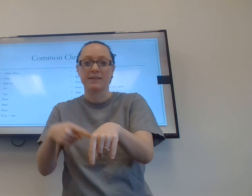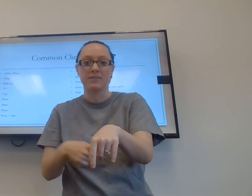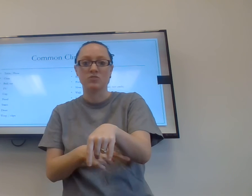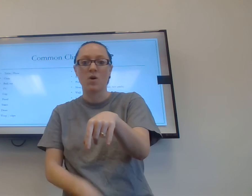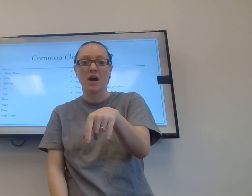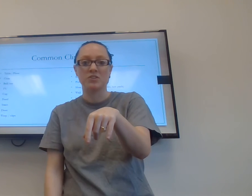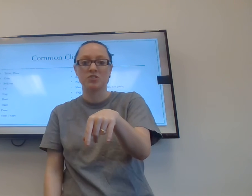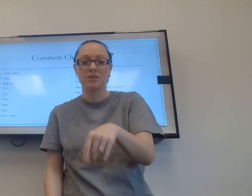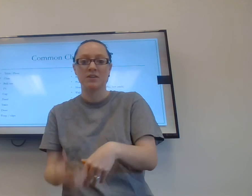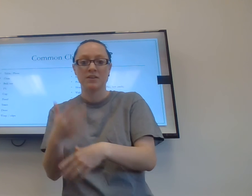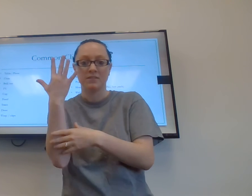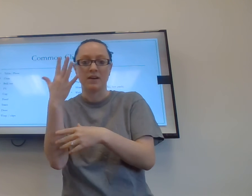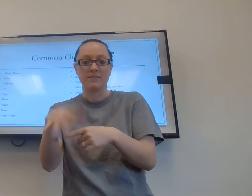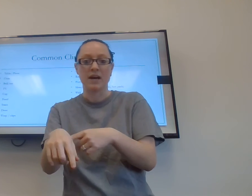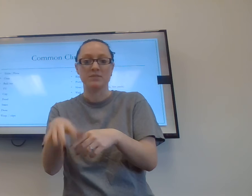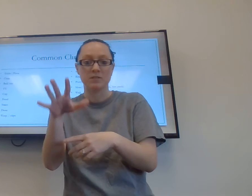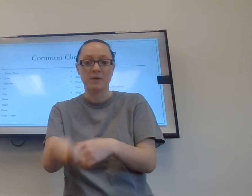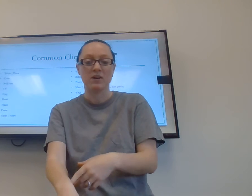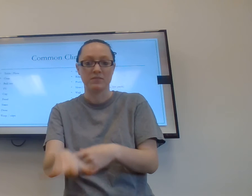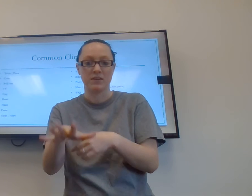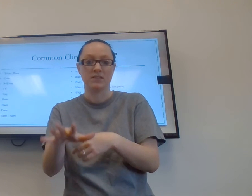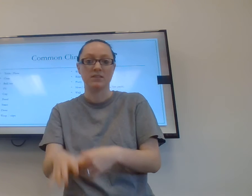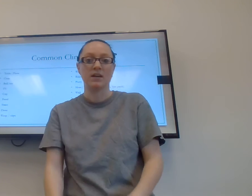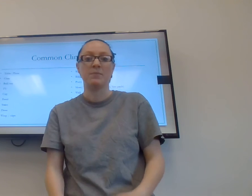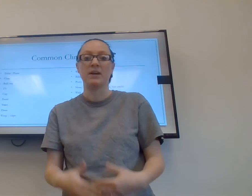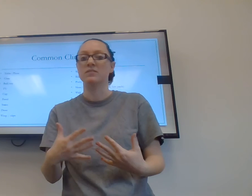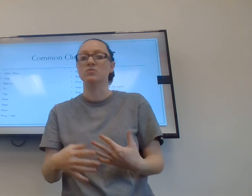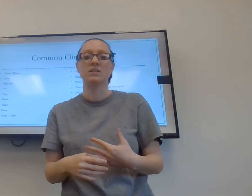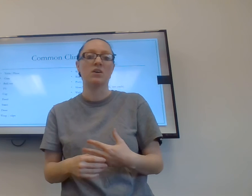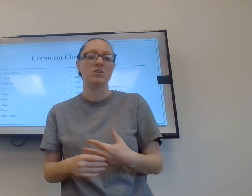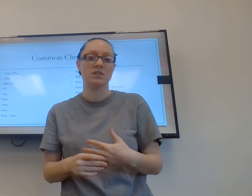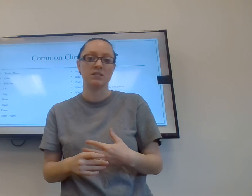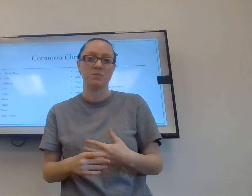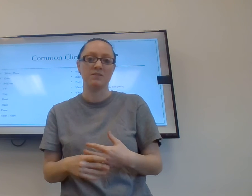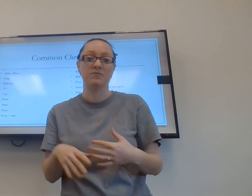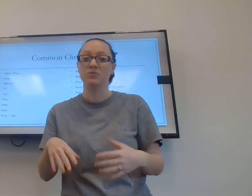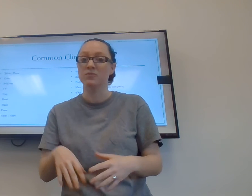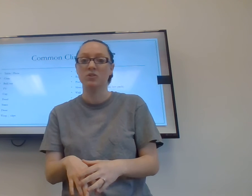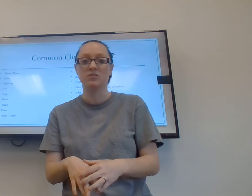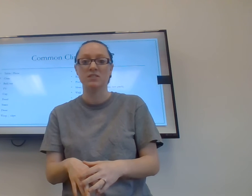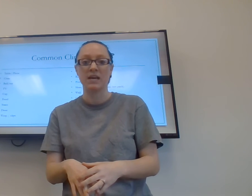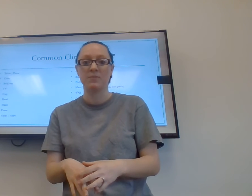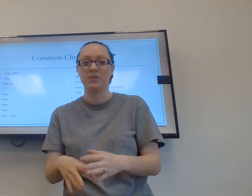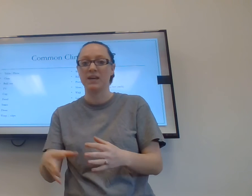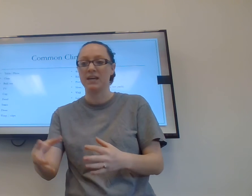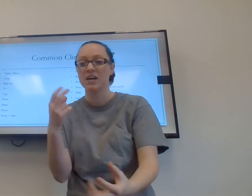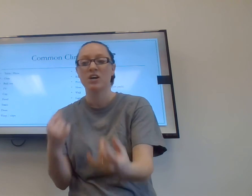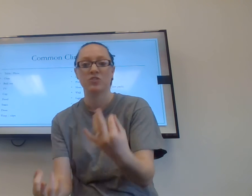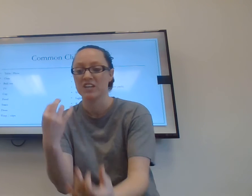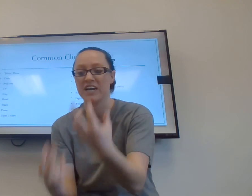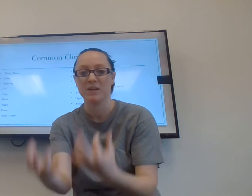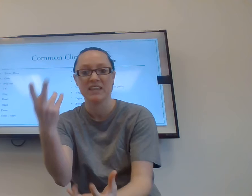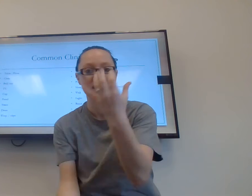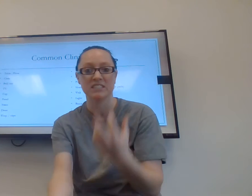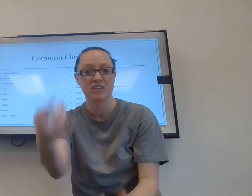there's a watch. 5 times. That's paraffin. And paraffin's really hard to explain. Fluido is the same thing. There's going to be things that are